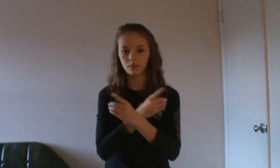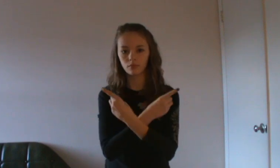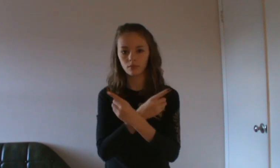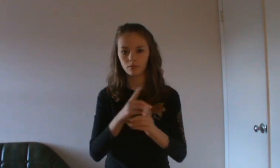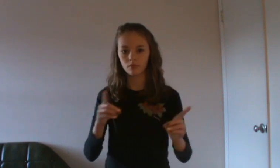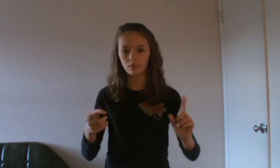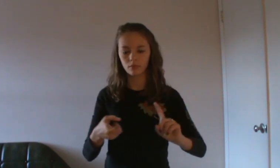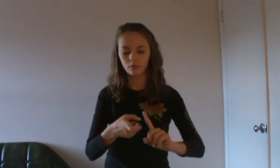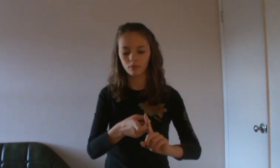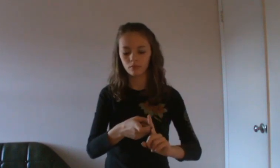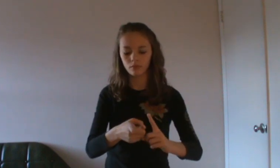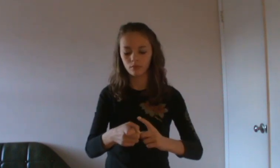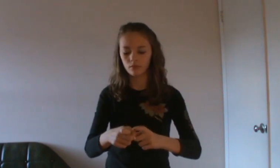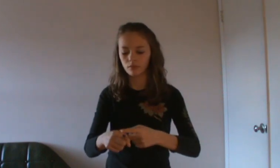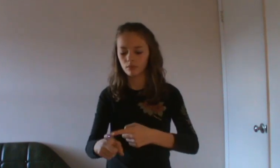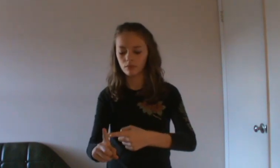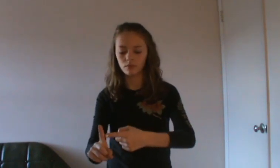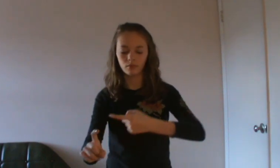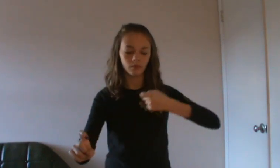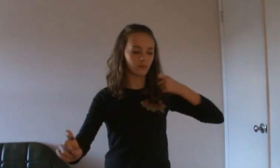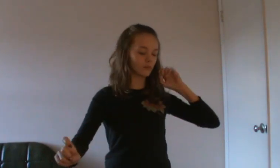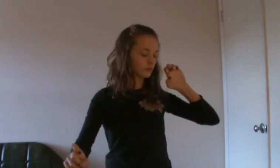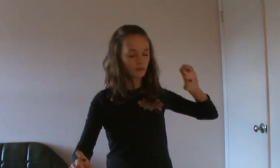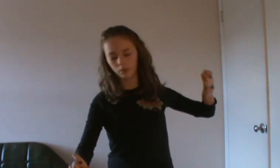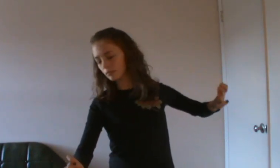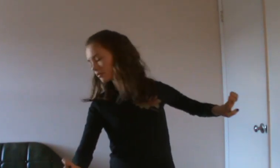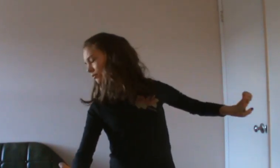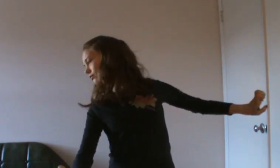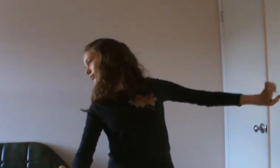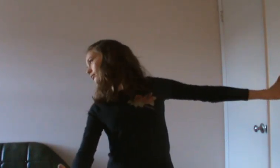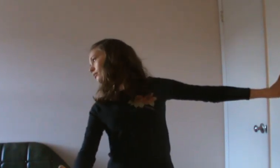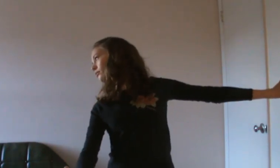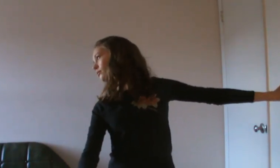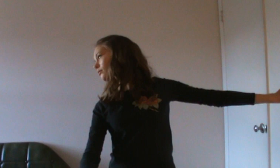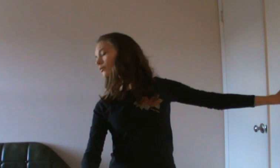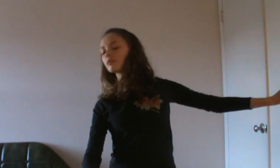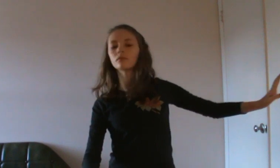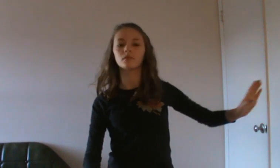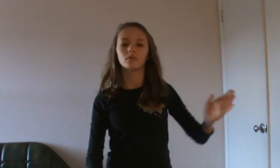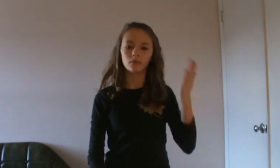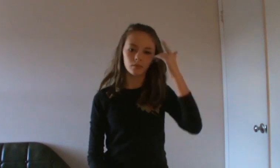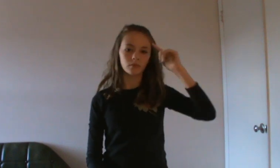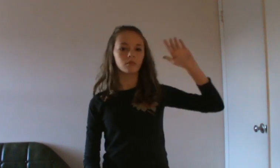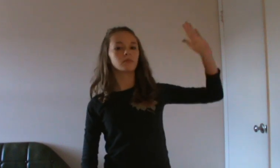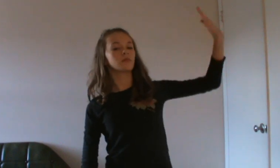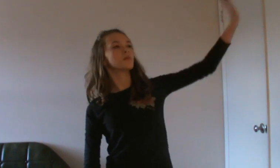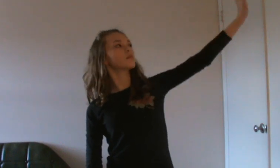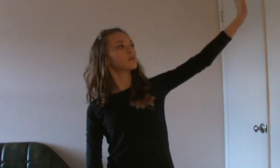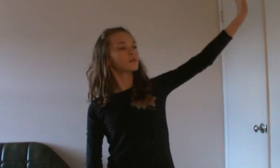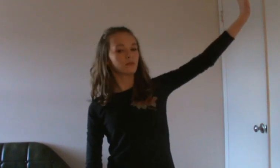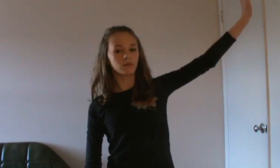deliver us from evil. For life